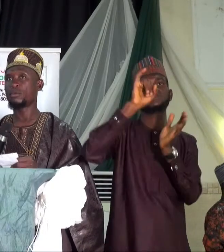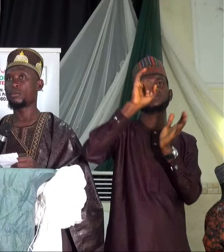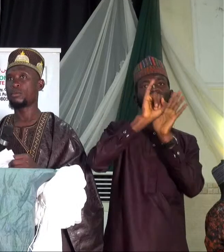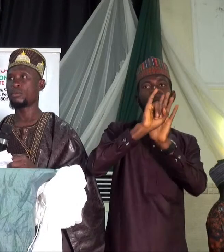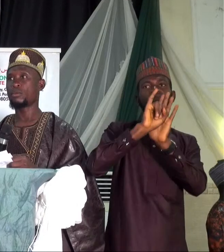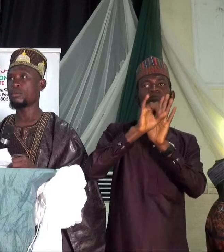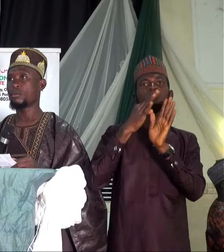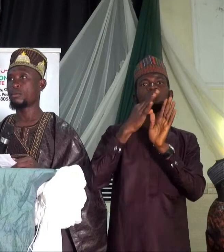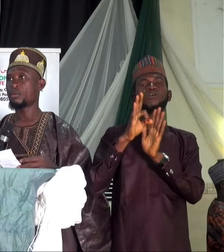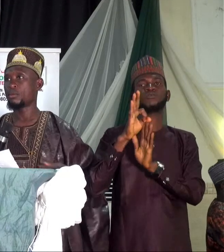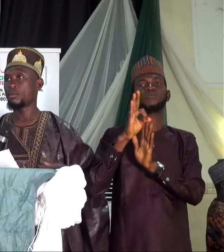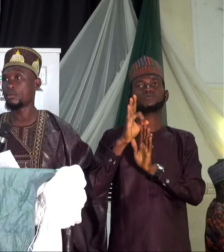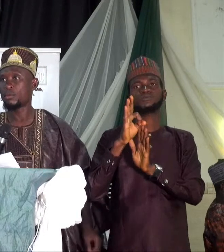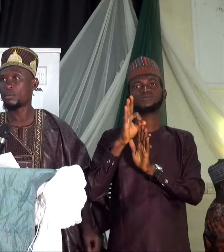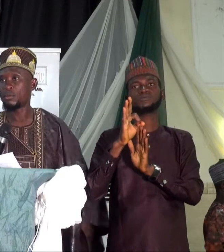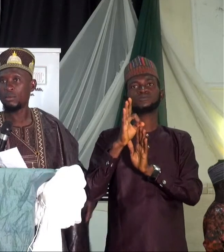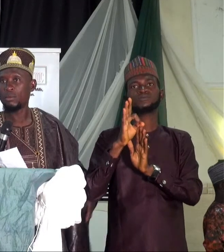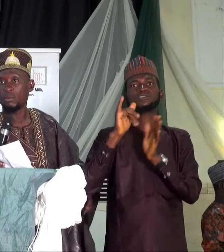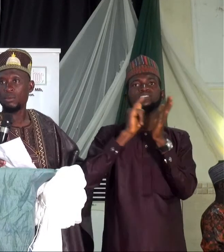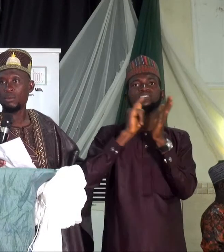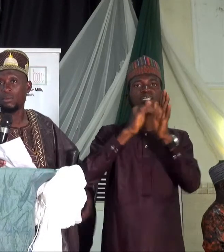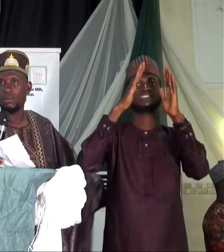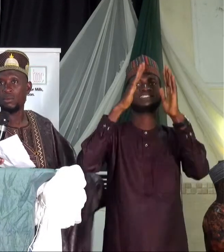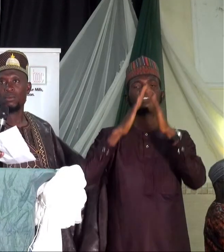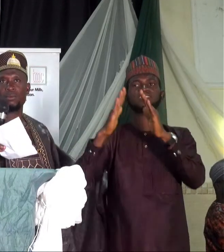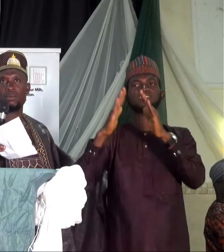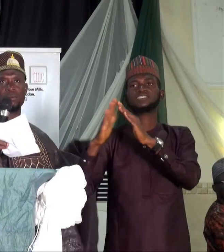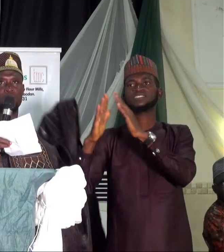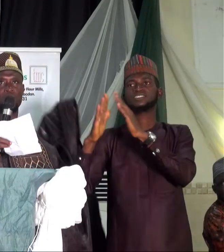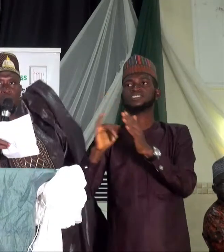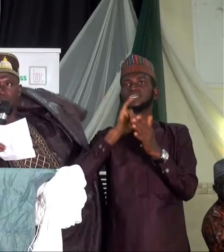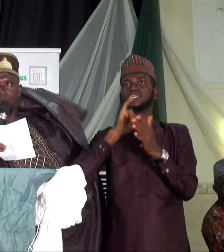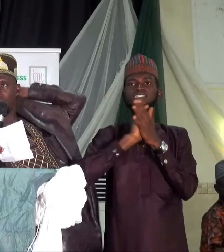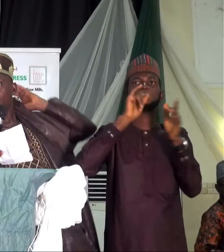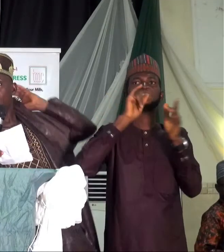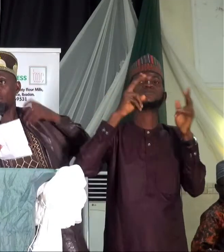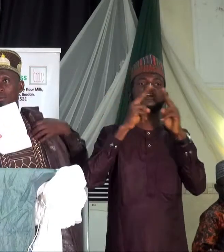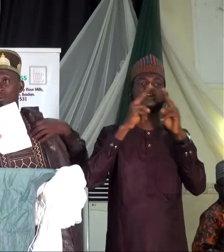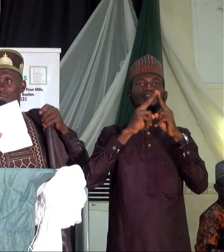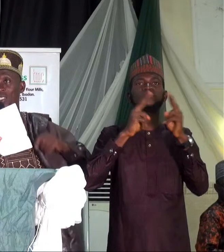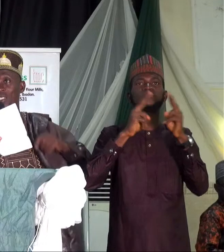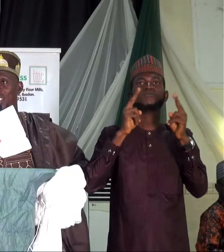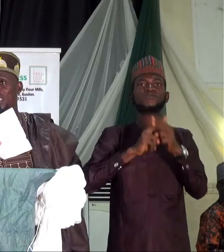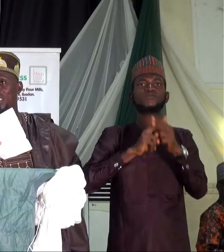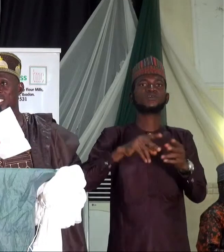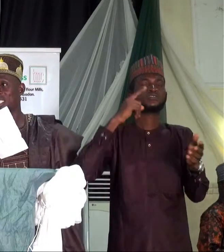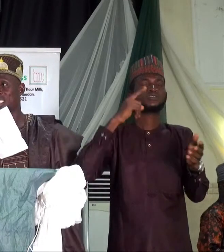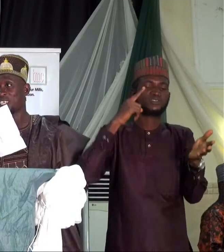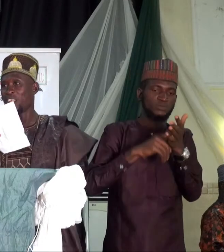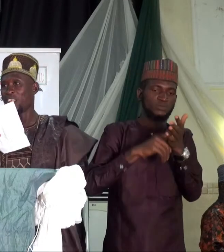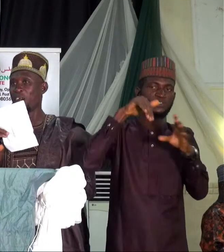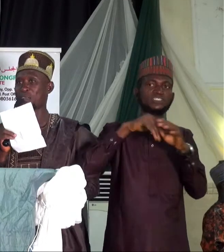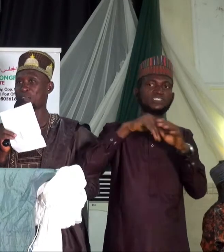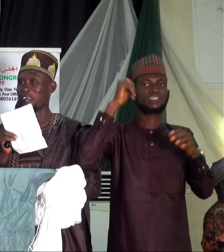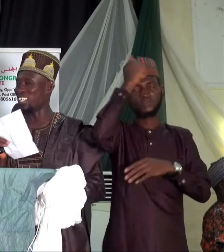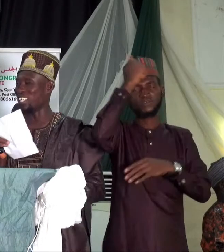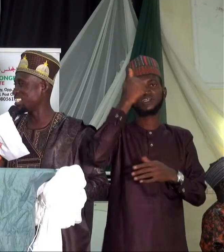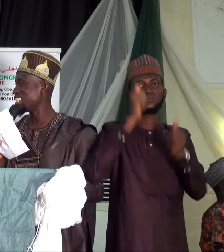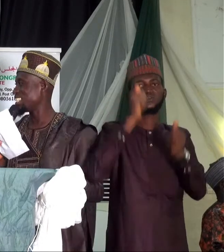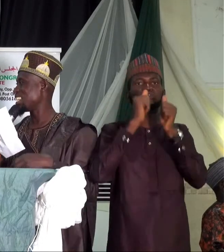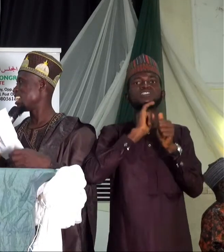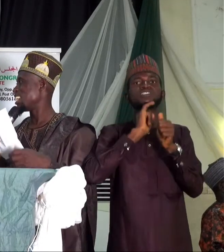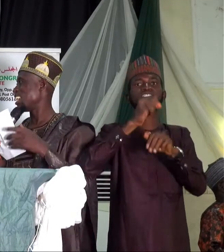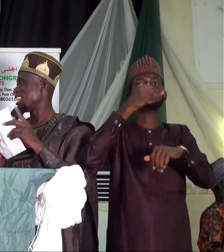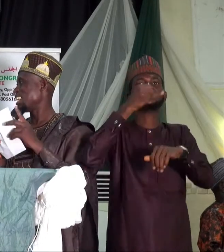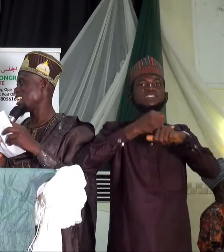that city that is very notable in Africa, and that is Ibadan. Allahu Akbar. I don't know the